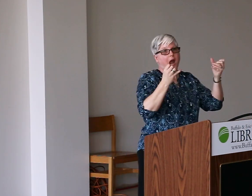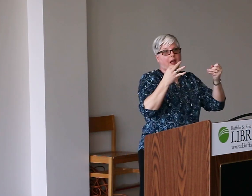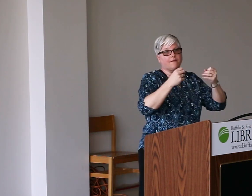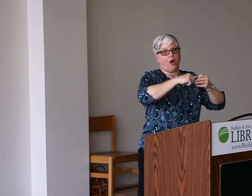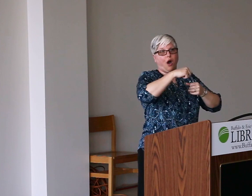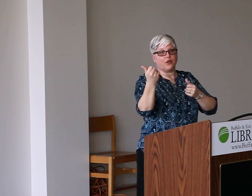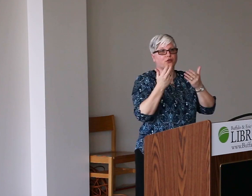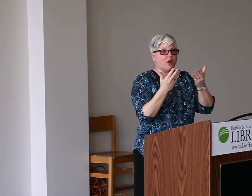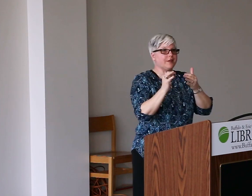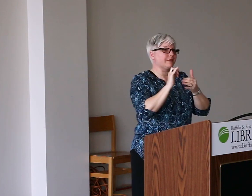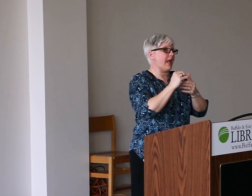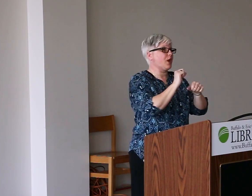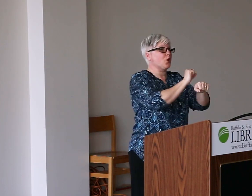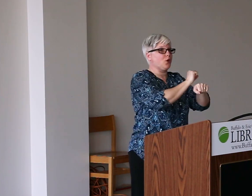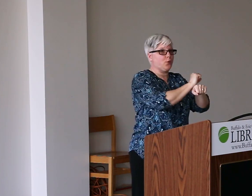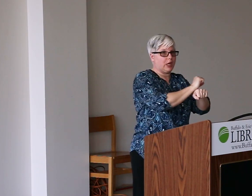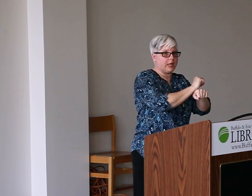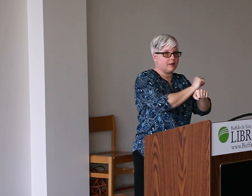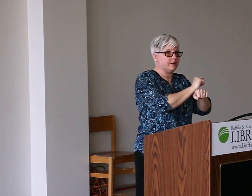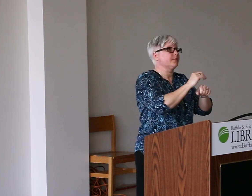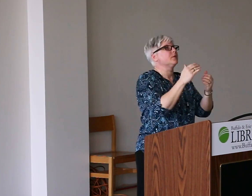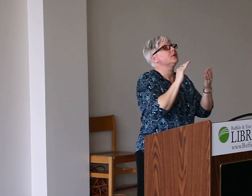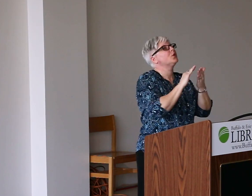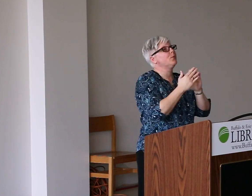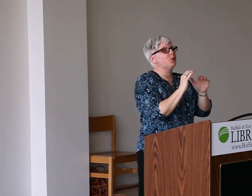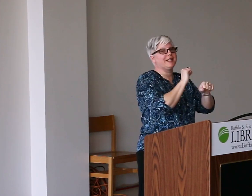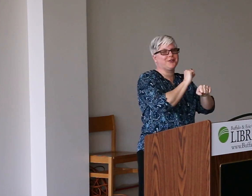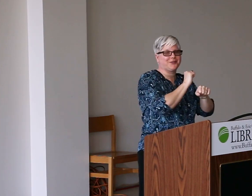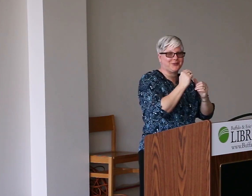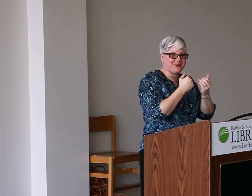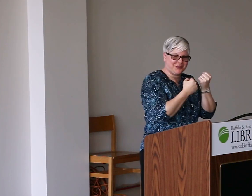We provide a lot of other services like community